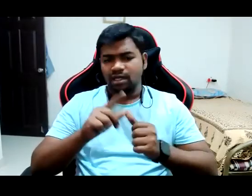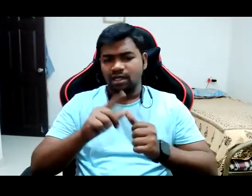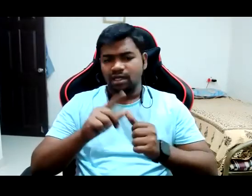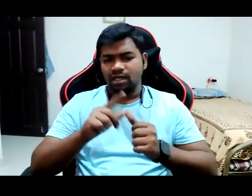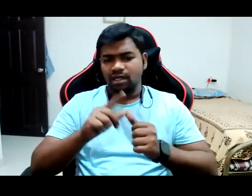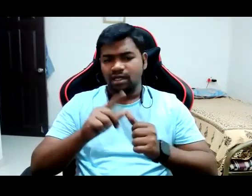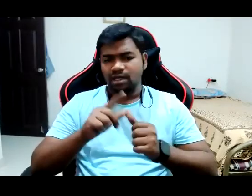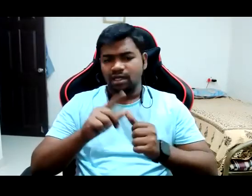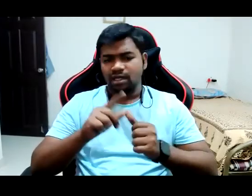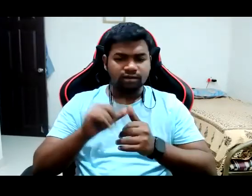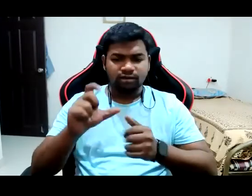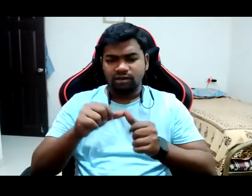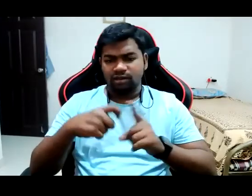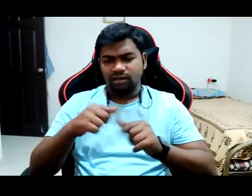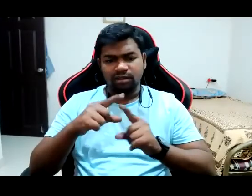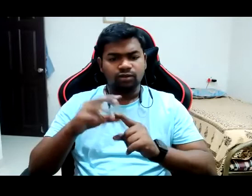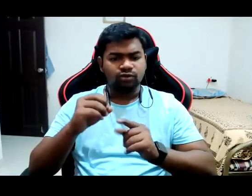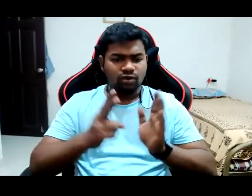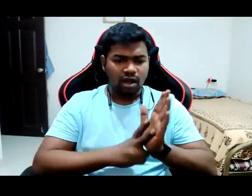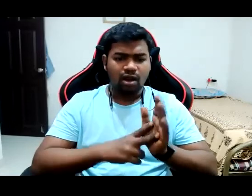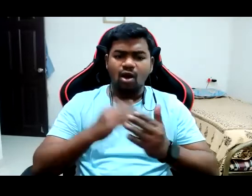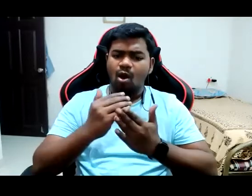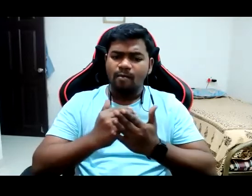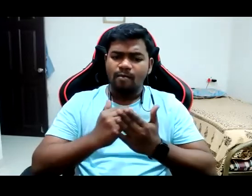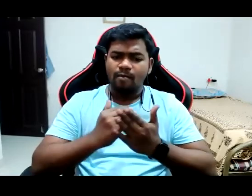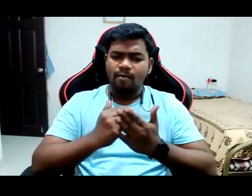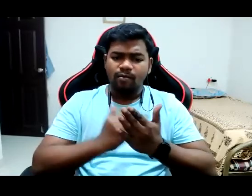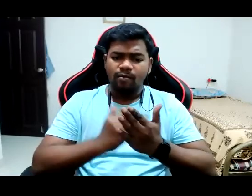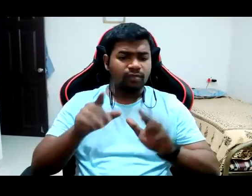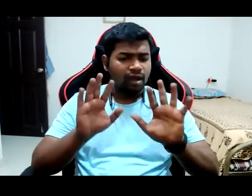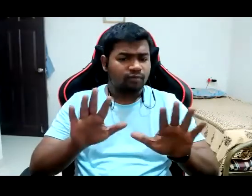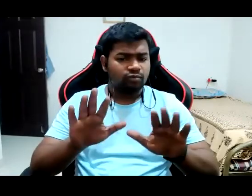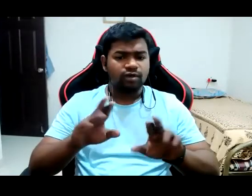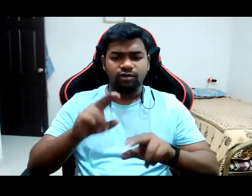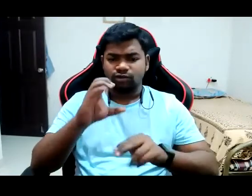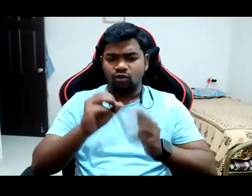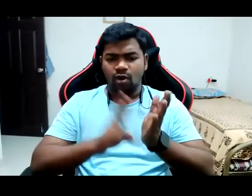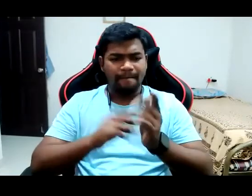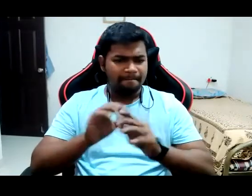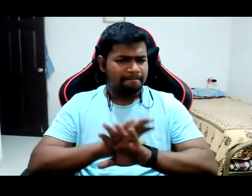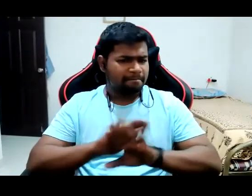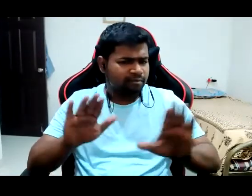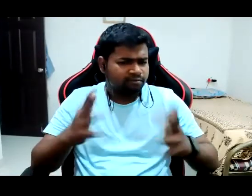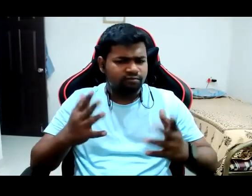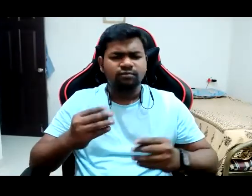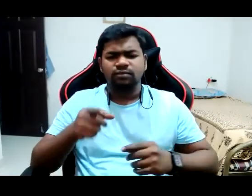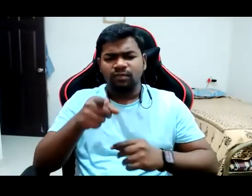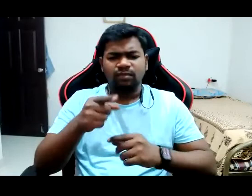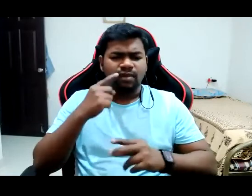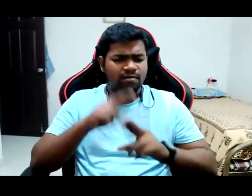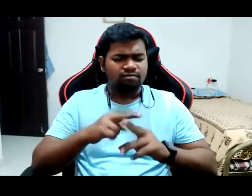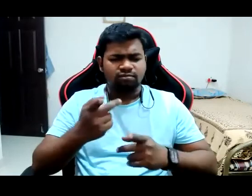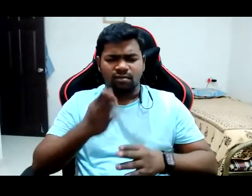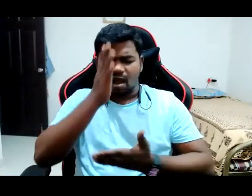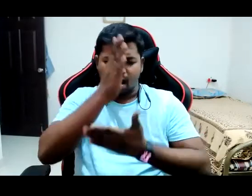about prototype. Now, it doesn't have to be, it is okay if it's partial. It is okay